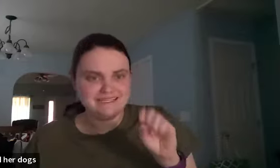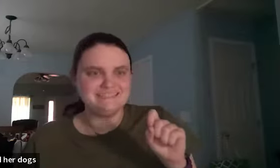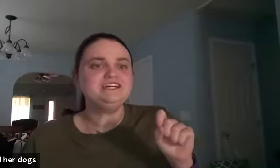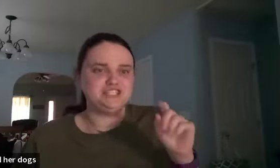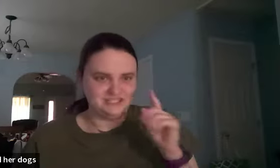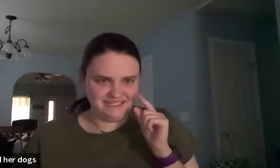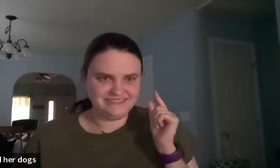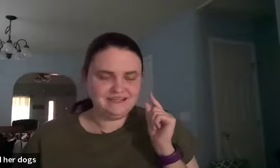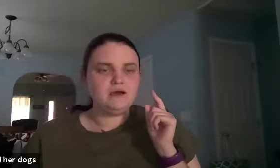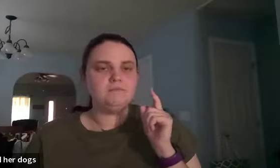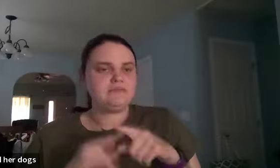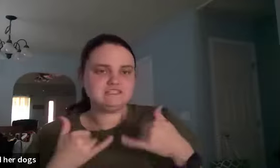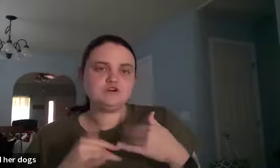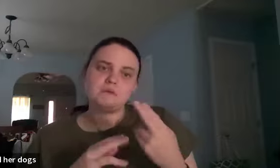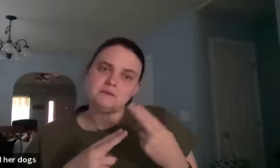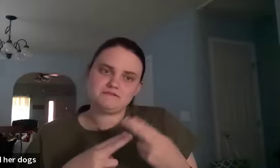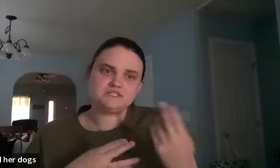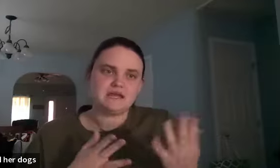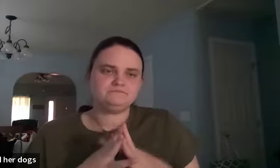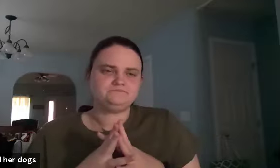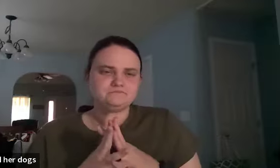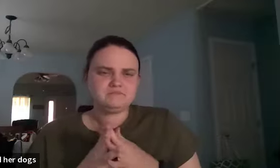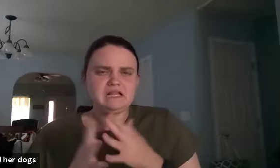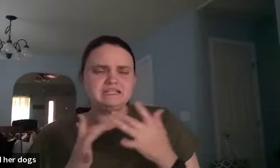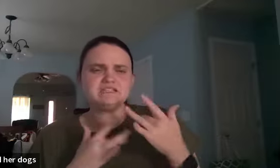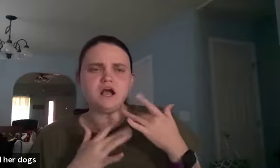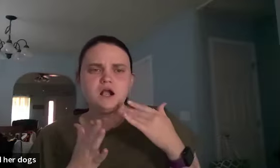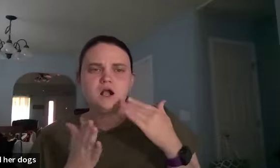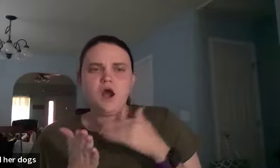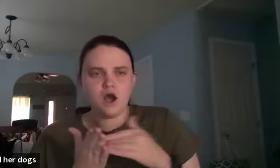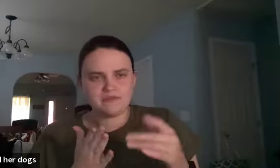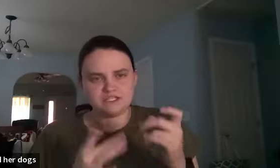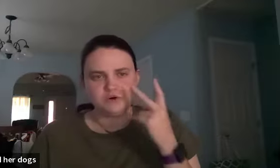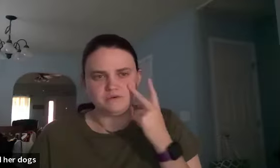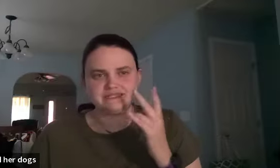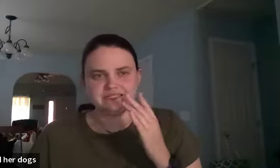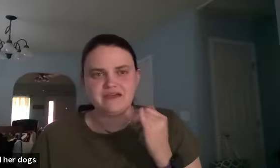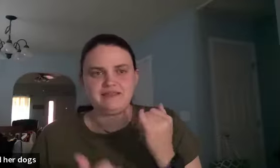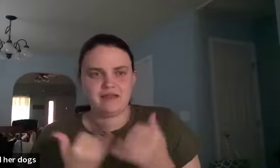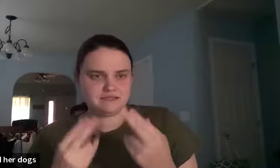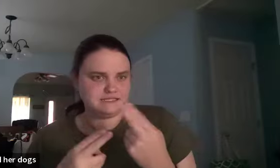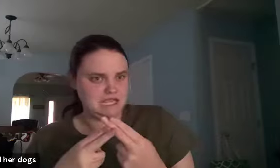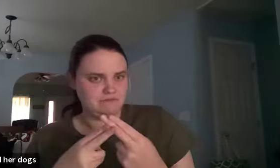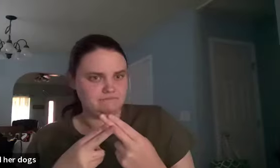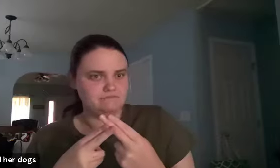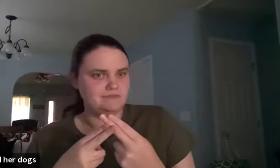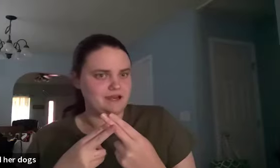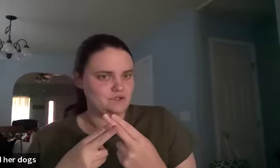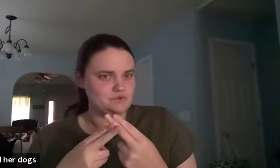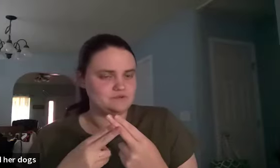Miss Gillian, but they still call me by my first name. It's not common that you always see that last name kind of